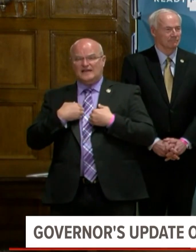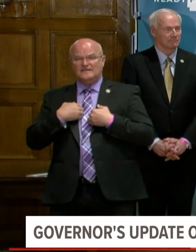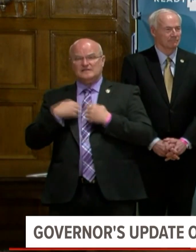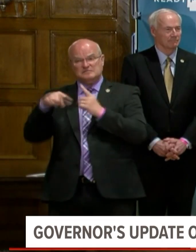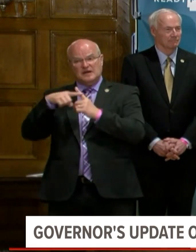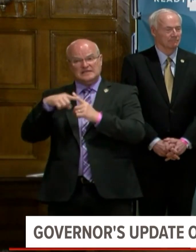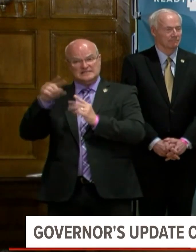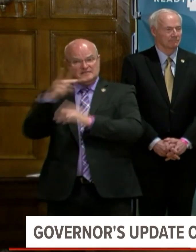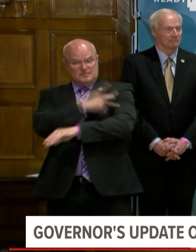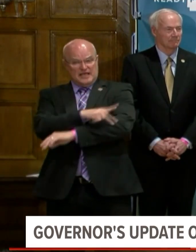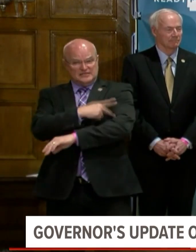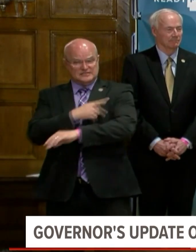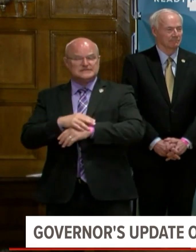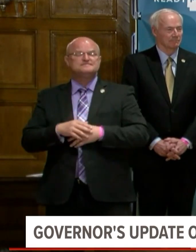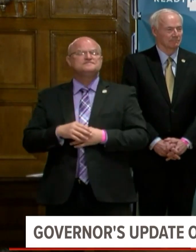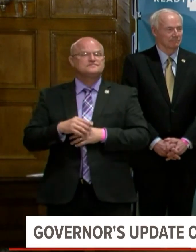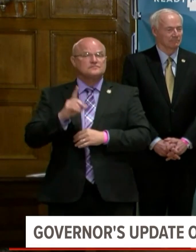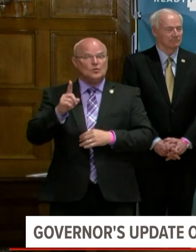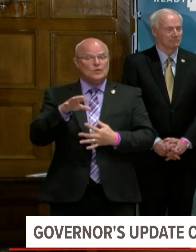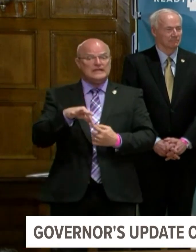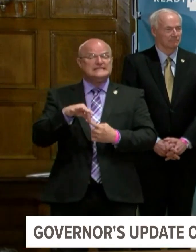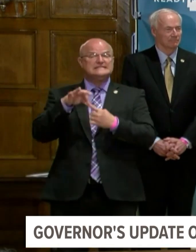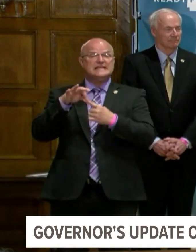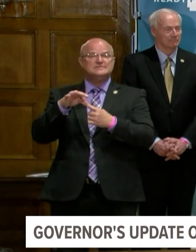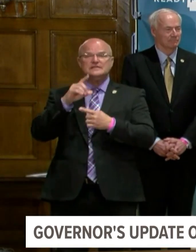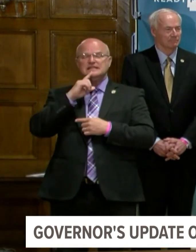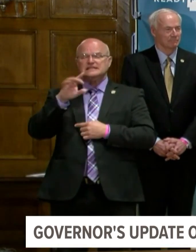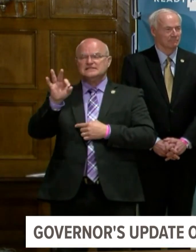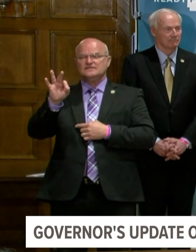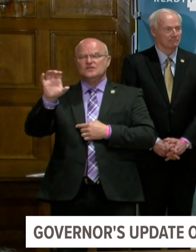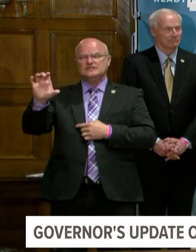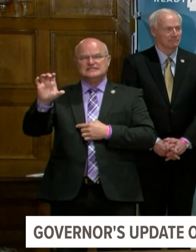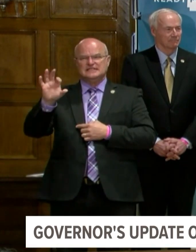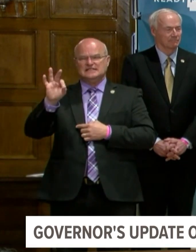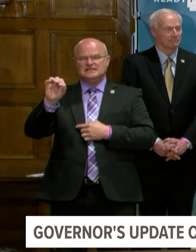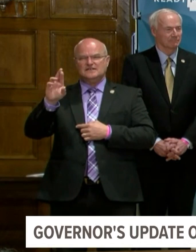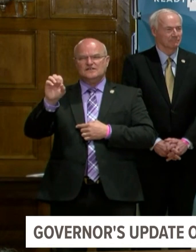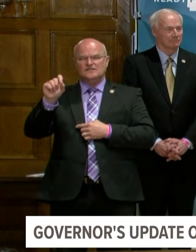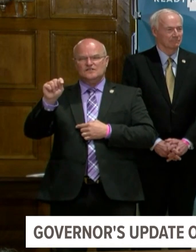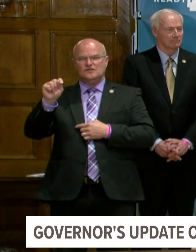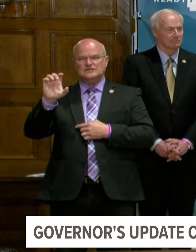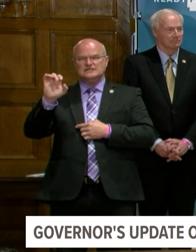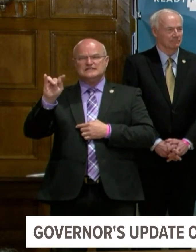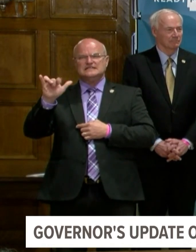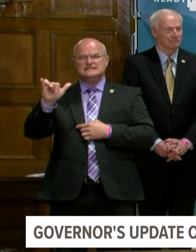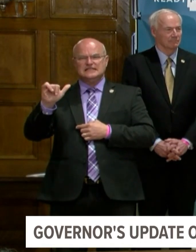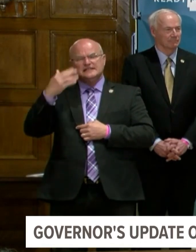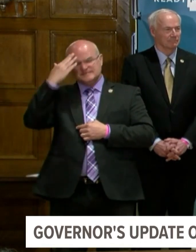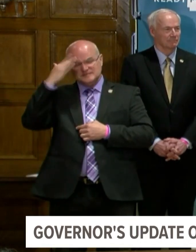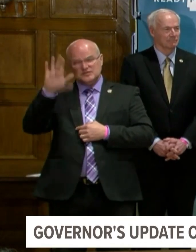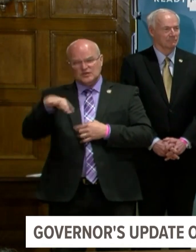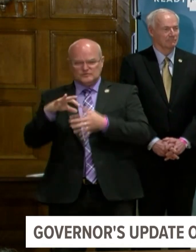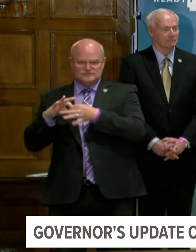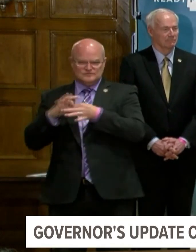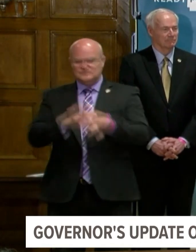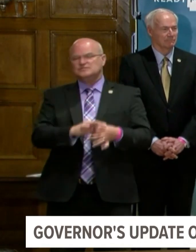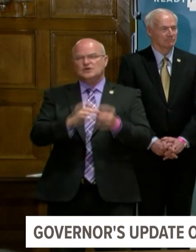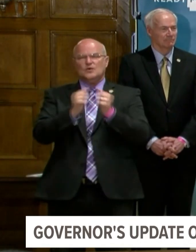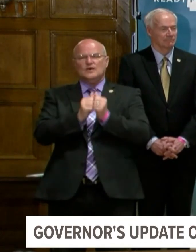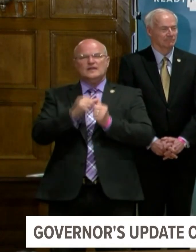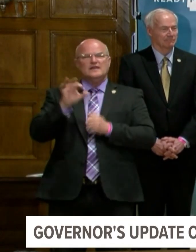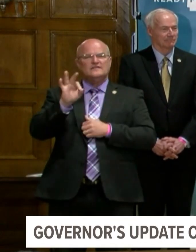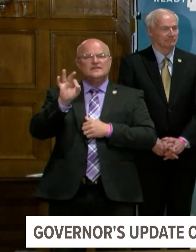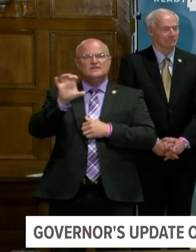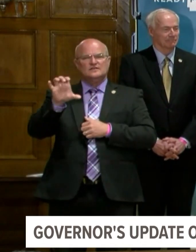of positive patients. Now, the one exception to this is Forest City, and again, Forest City is, as everyone knows, adjacent to the